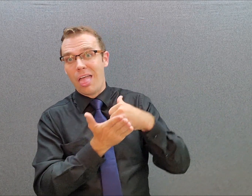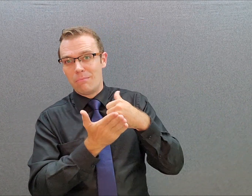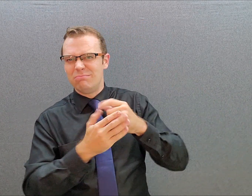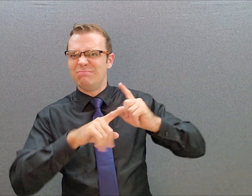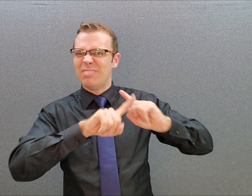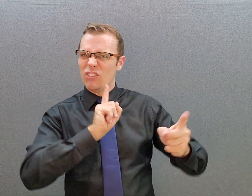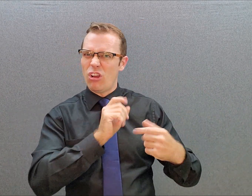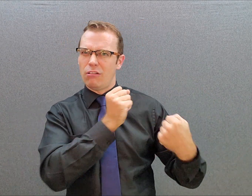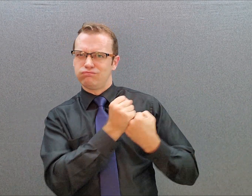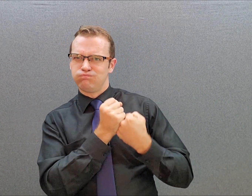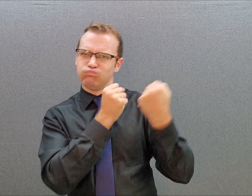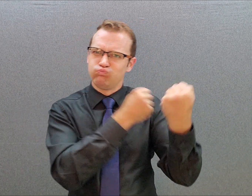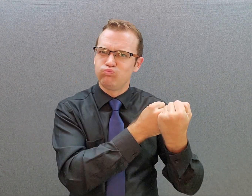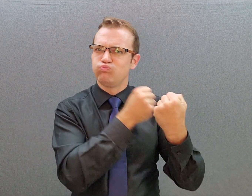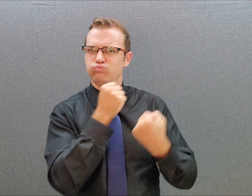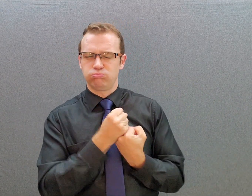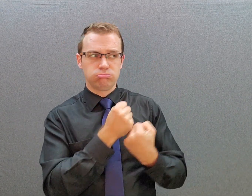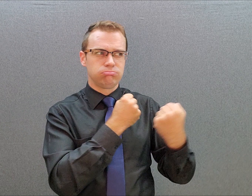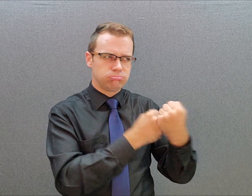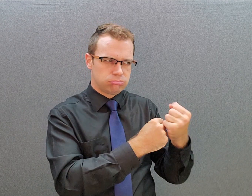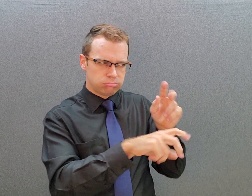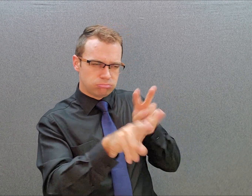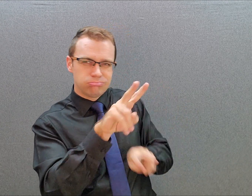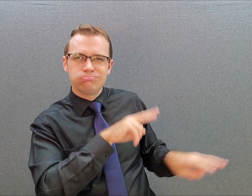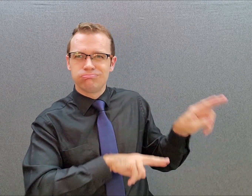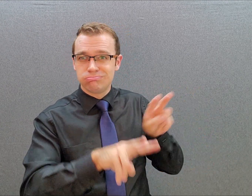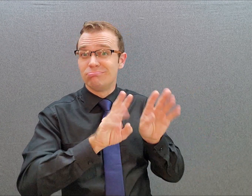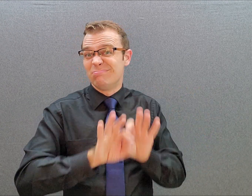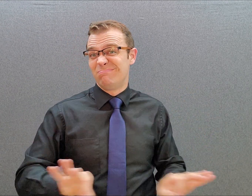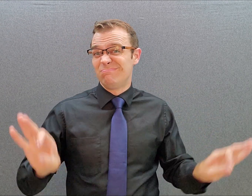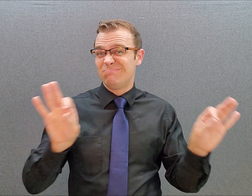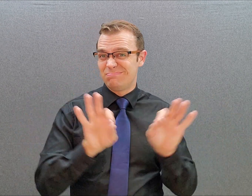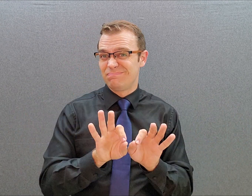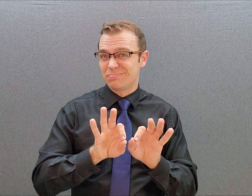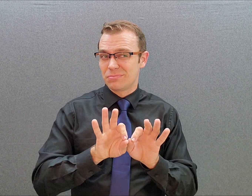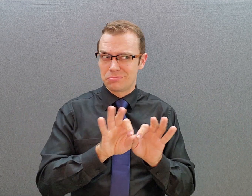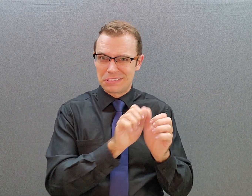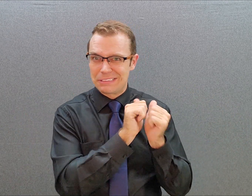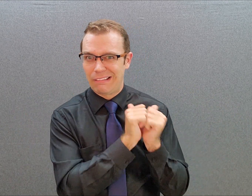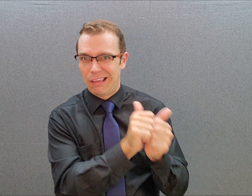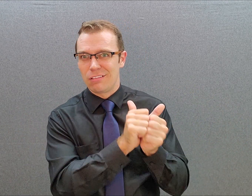emergency also, so take the time to see how you can prepare together.